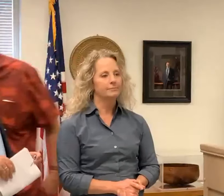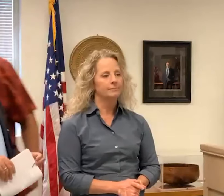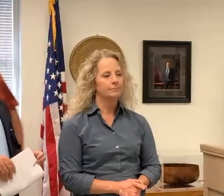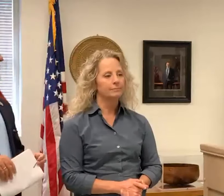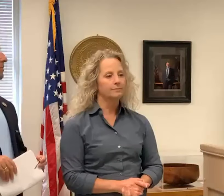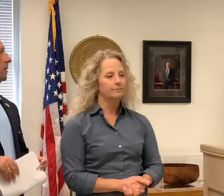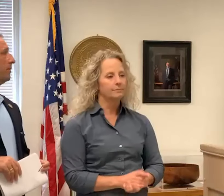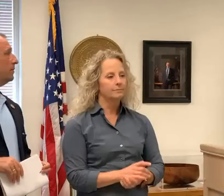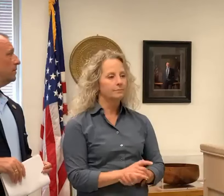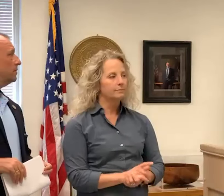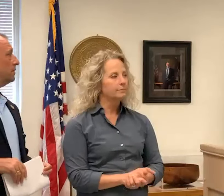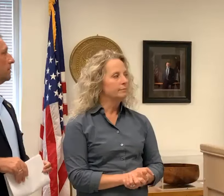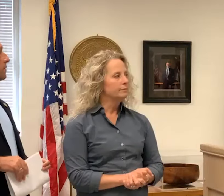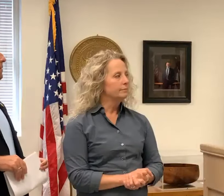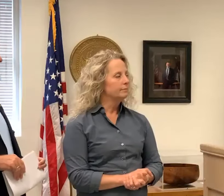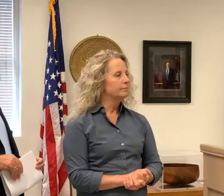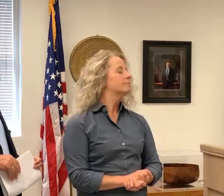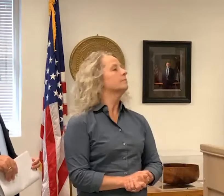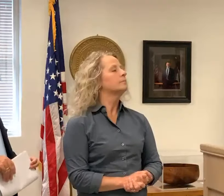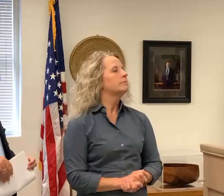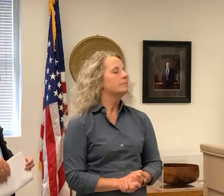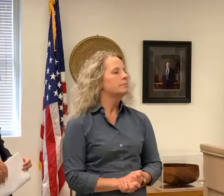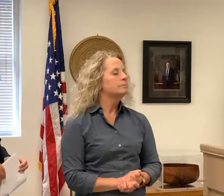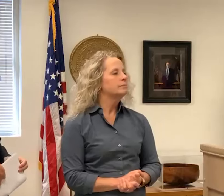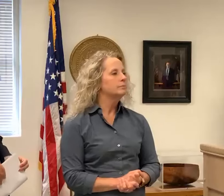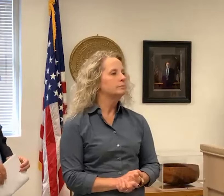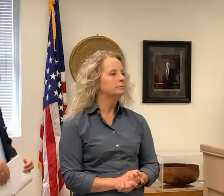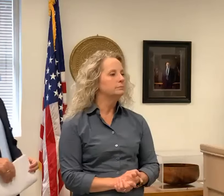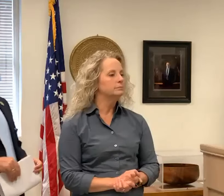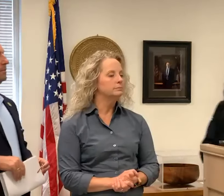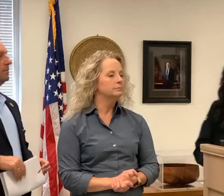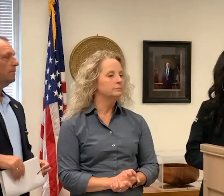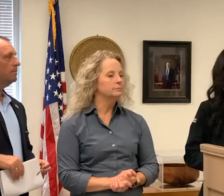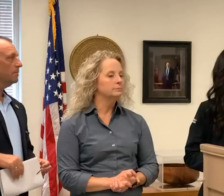suggested. Did it earlier.